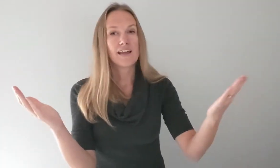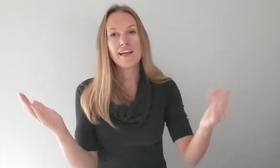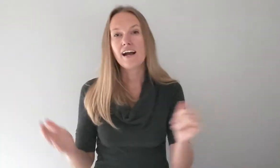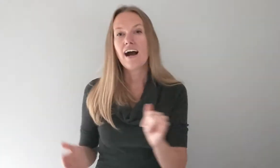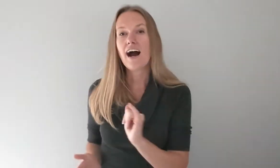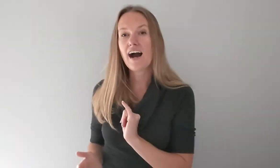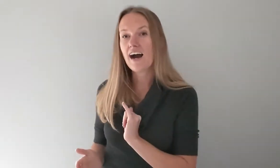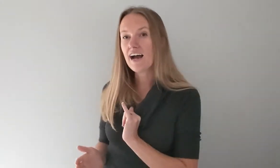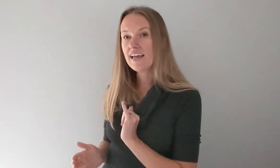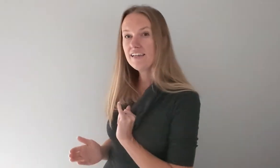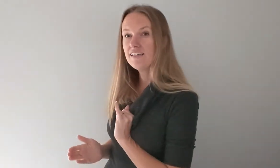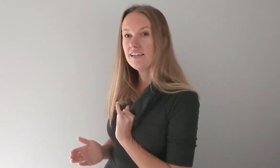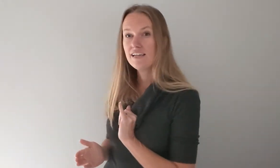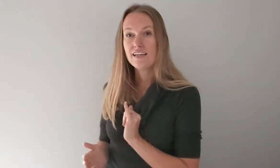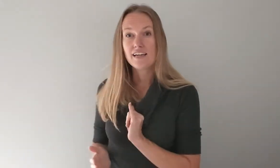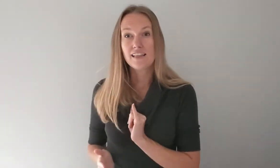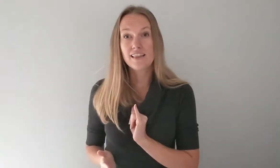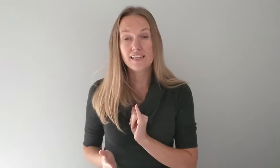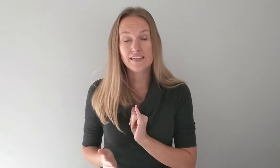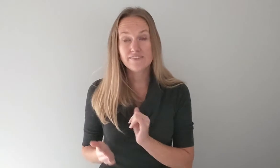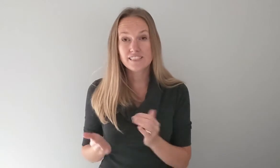Okay, I lift